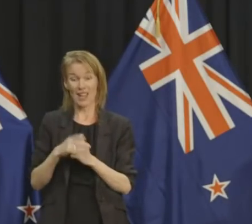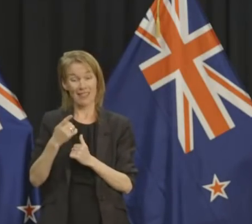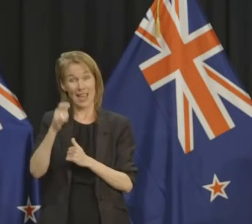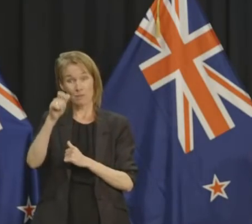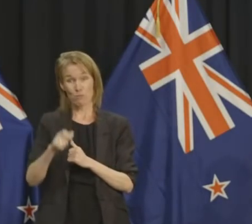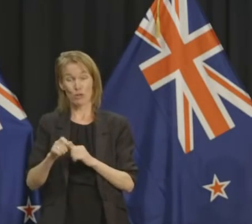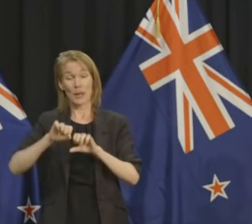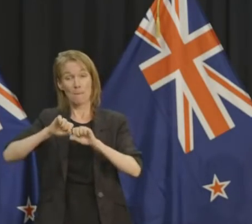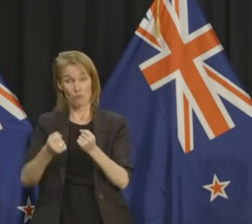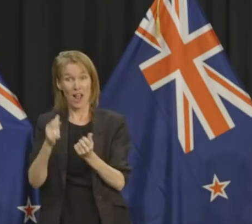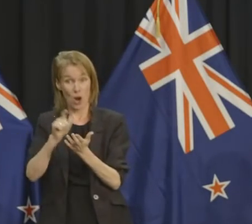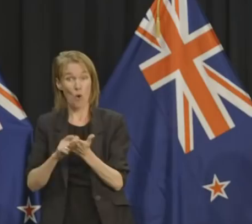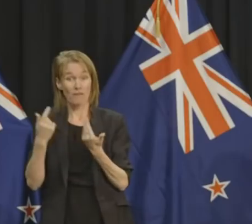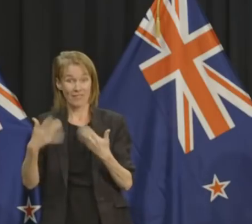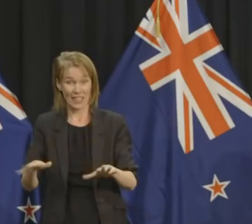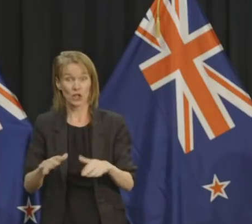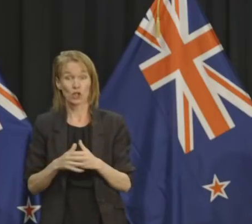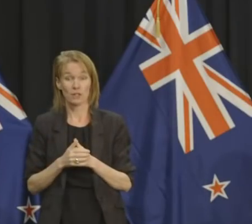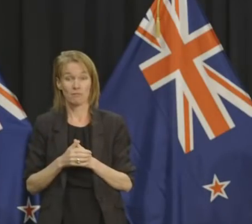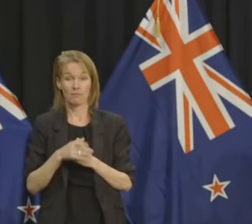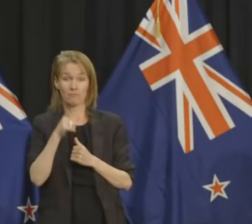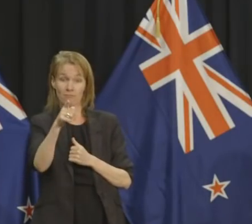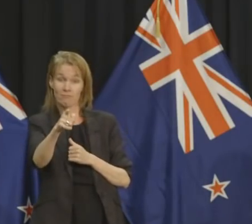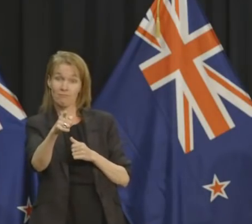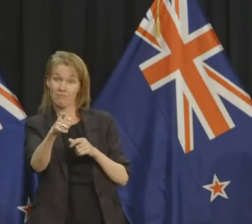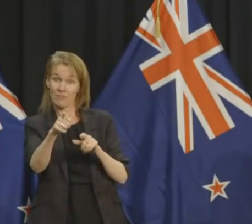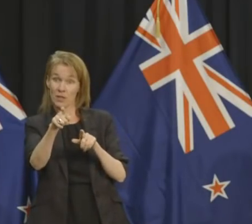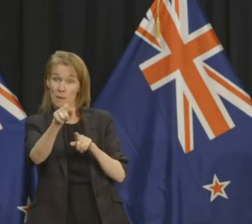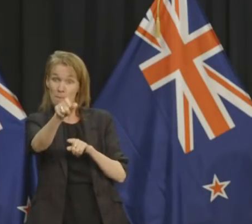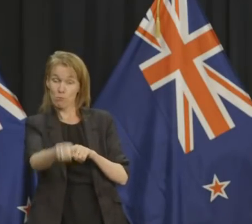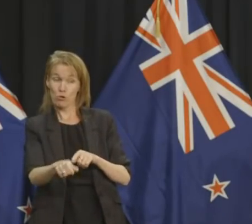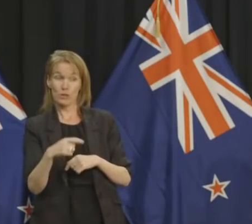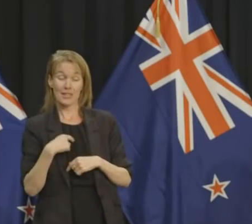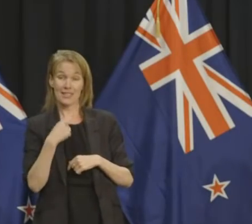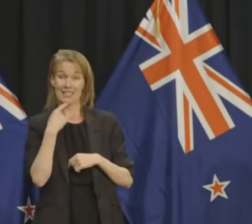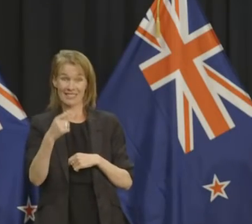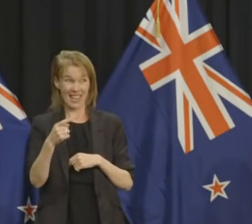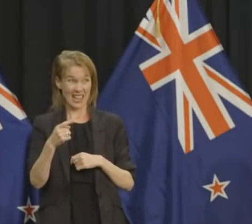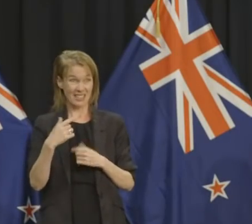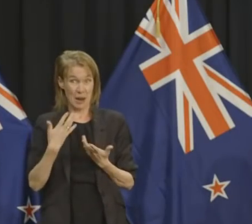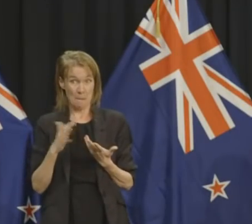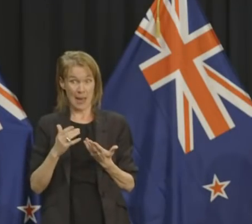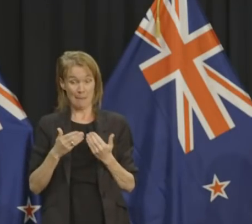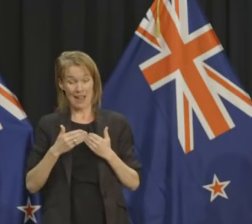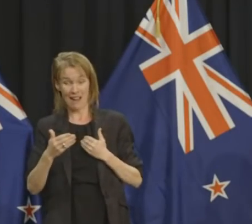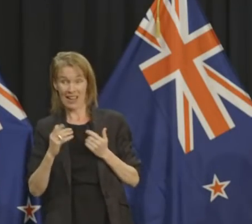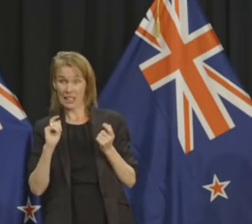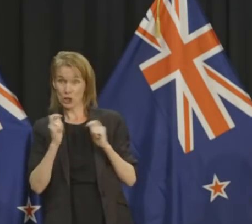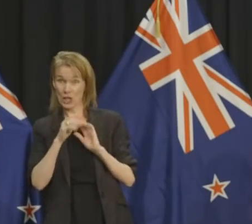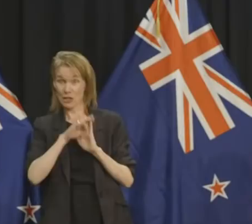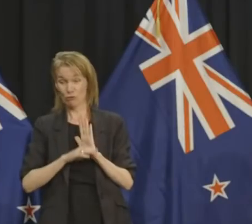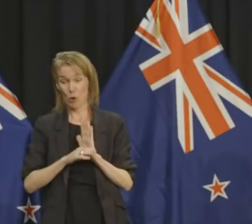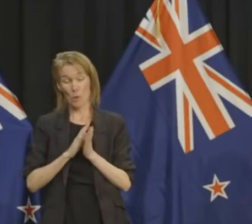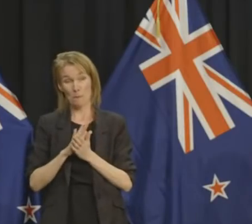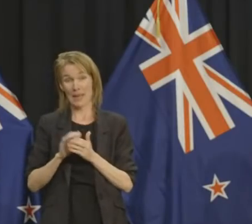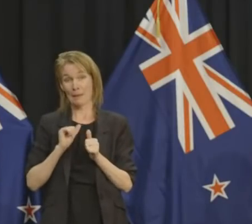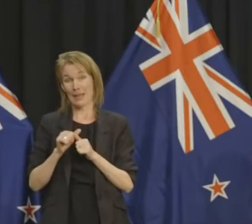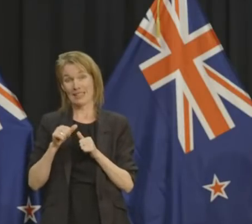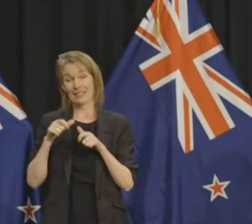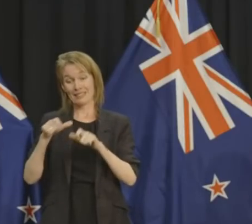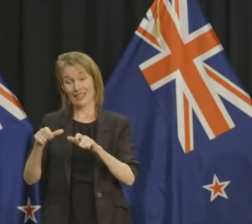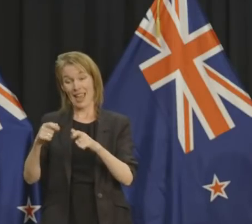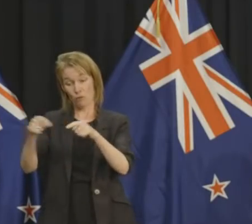that people should be confined to their rooms until they receive a negative test result? Look, I think as both Air Commodore Webber and I have